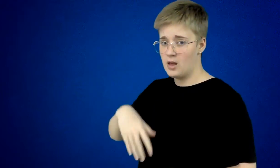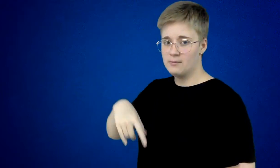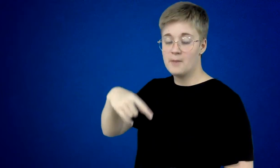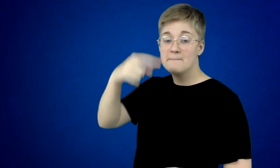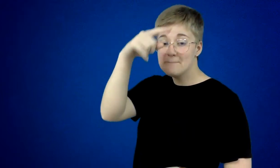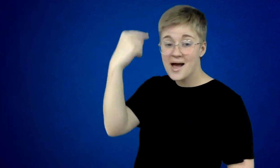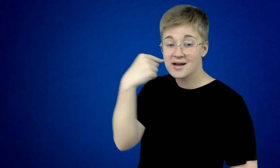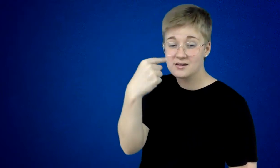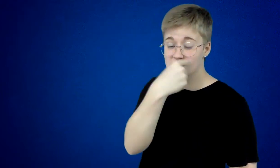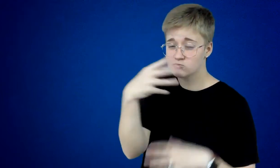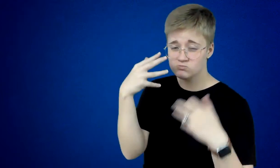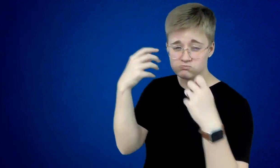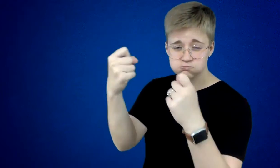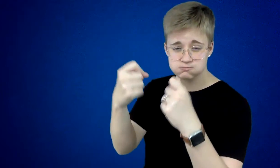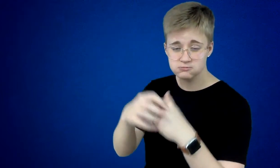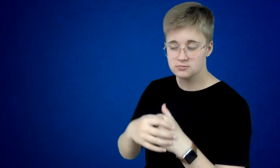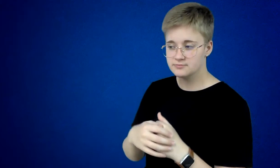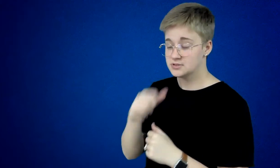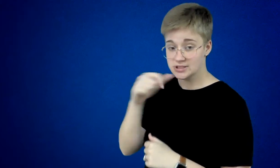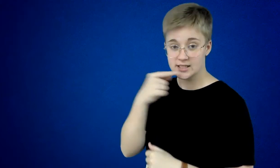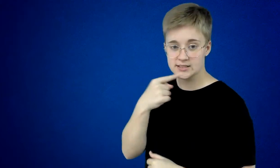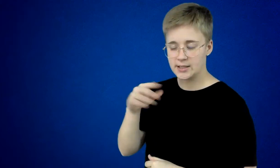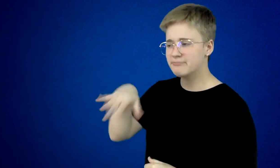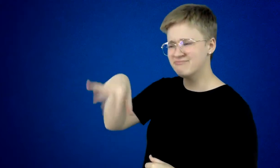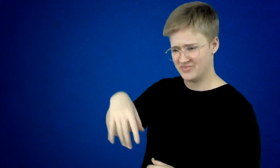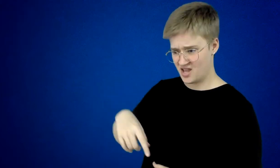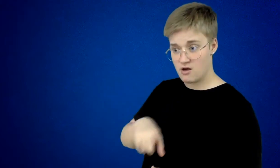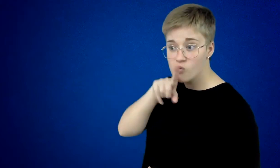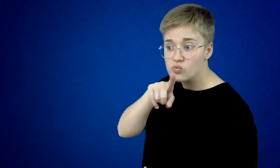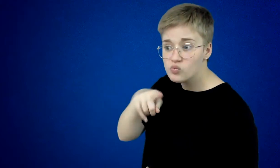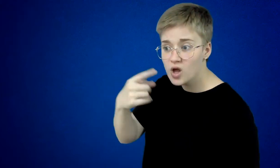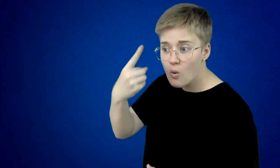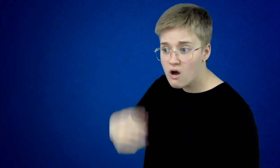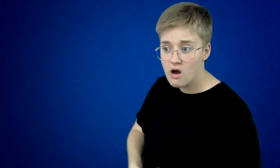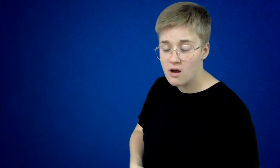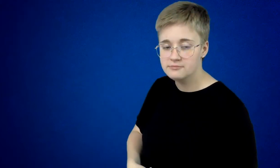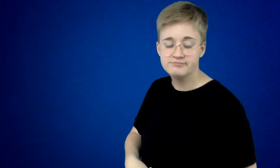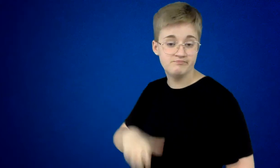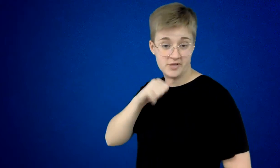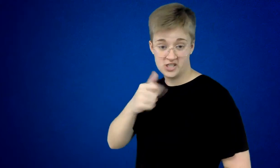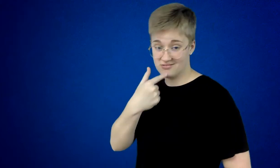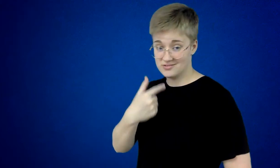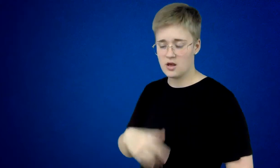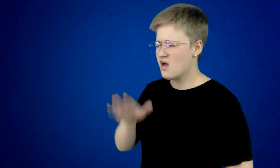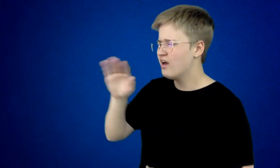and fierce. She didn't say, "A real one?" She didn't say, "Are you